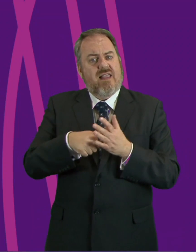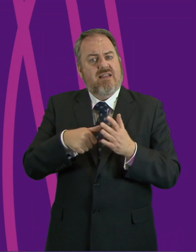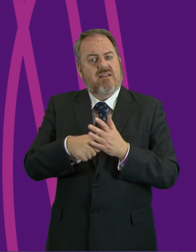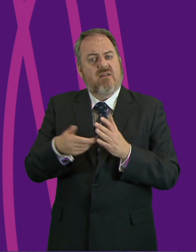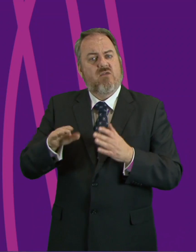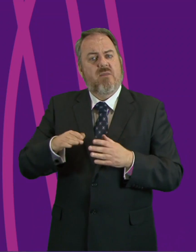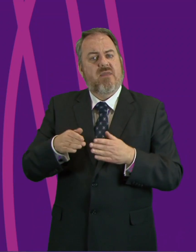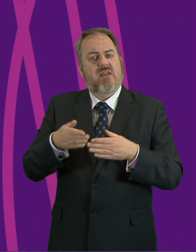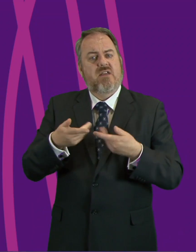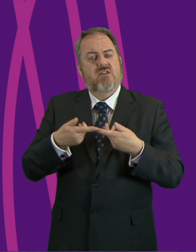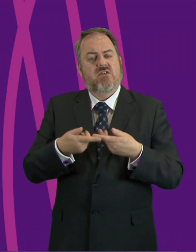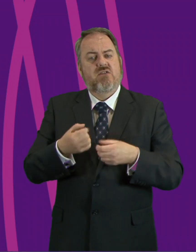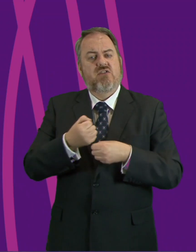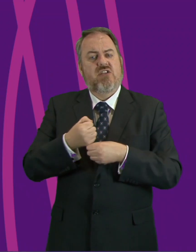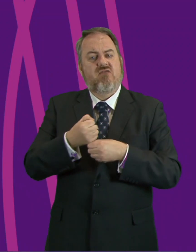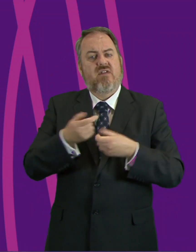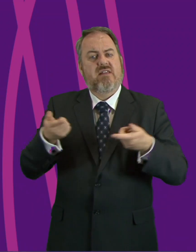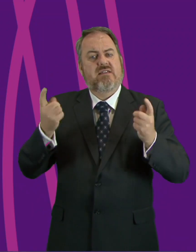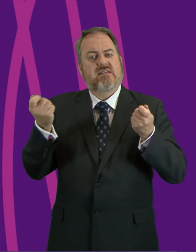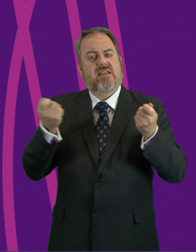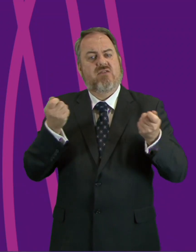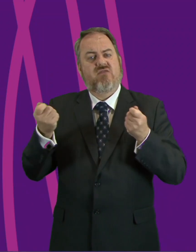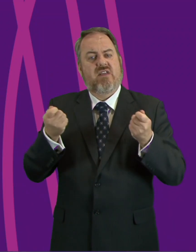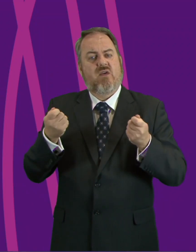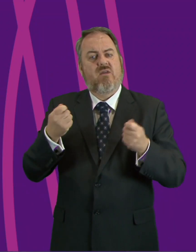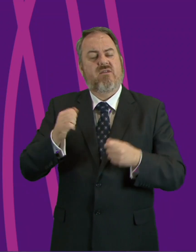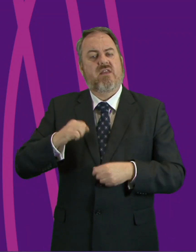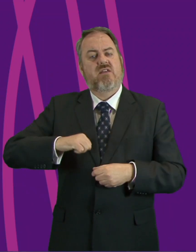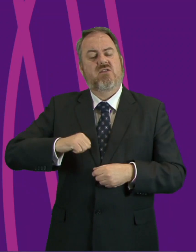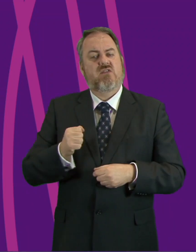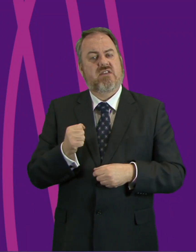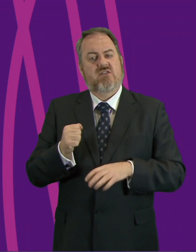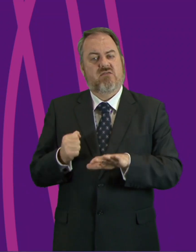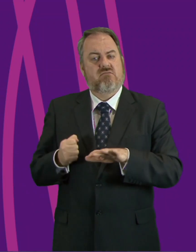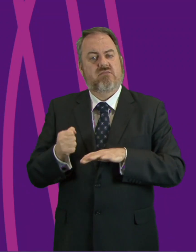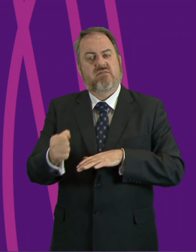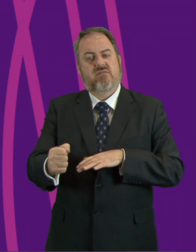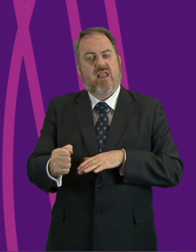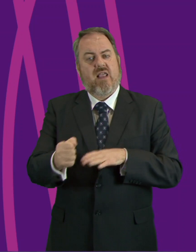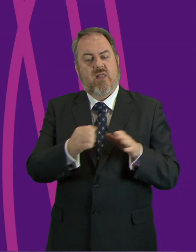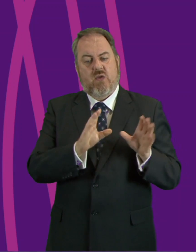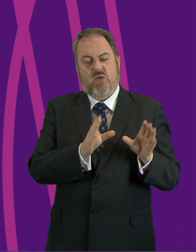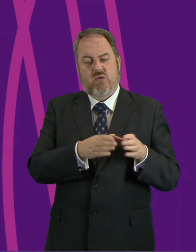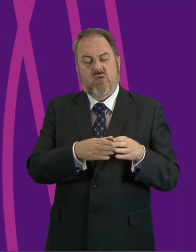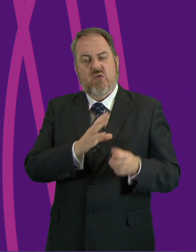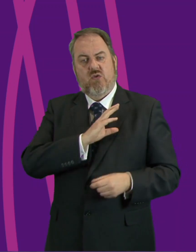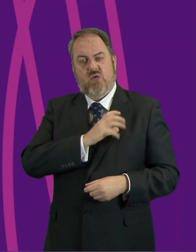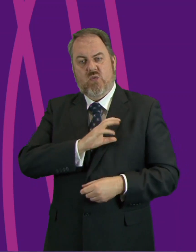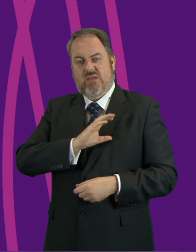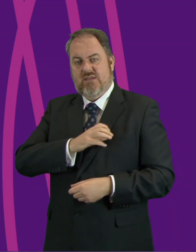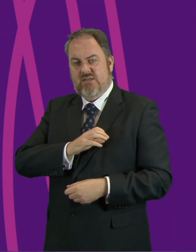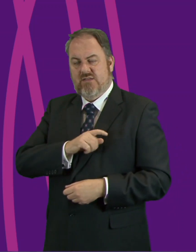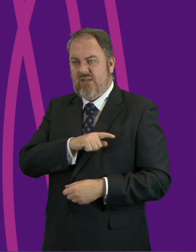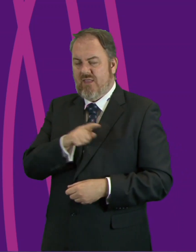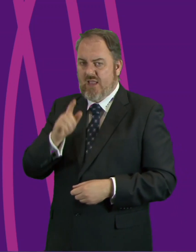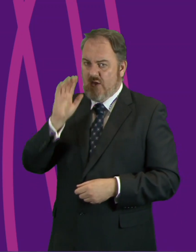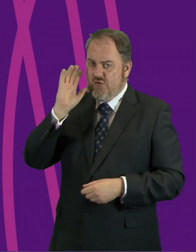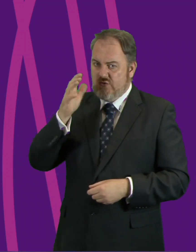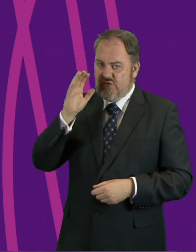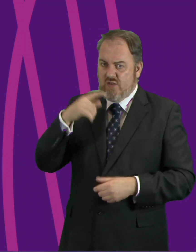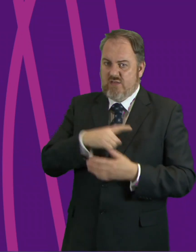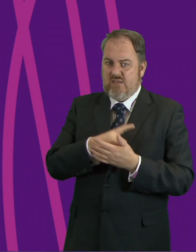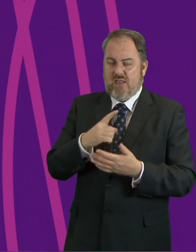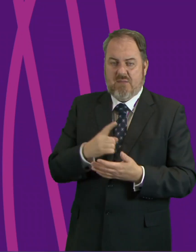General Secretaries of the Rail Workers Unions, ASLEF, TSSA and the RMT, expressing deep concern at any plan to increase the